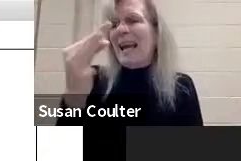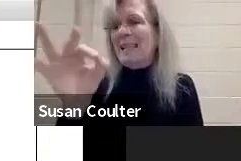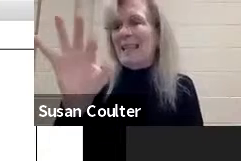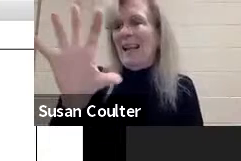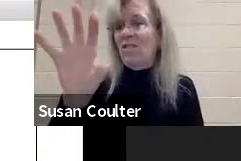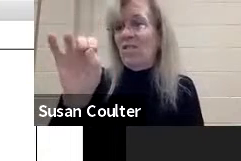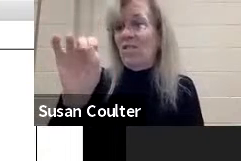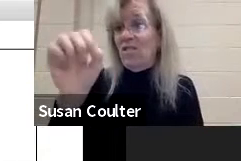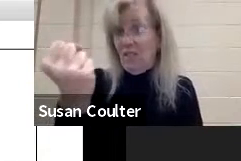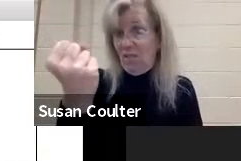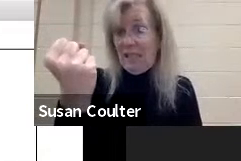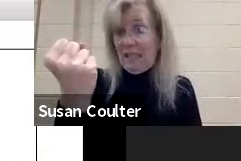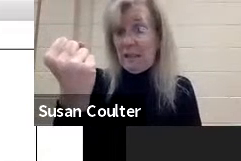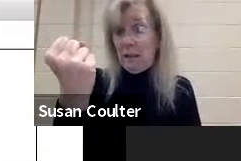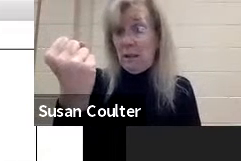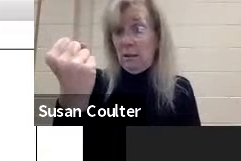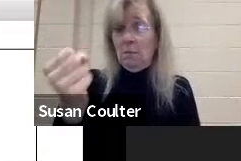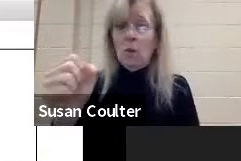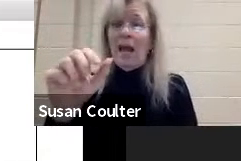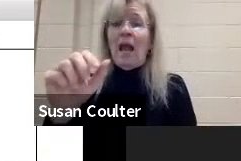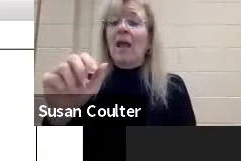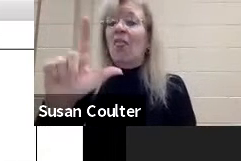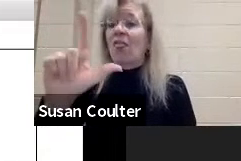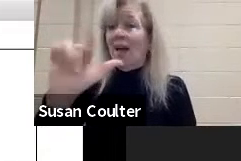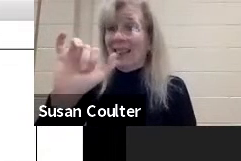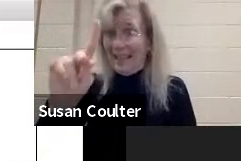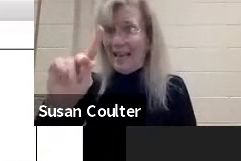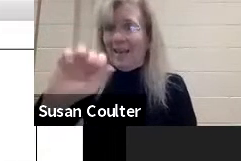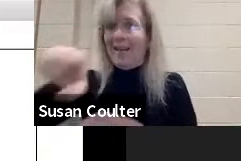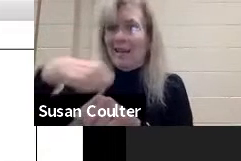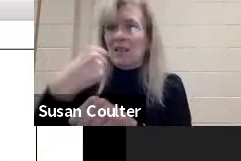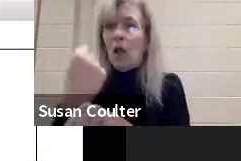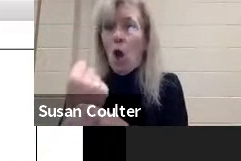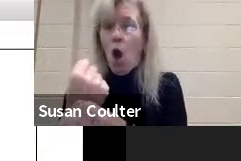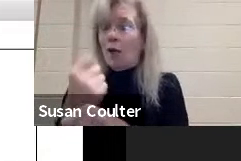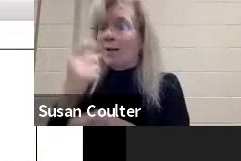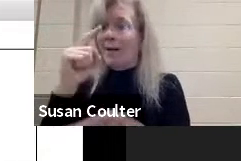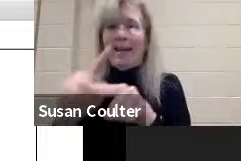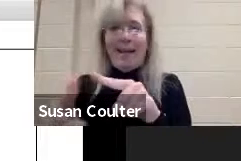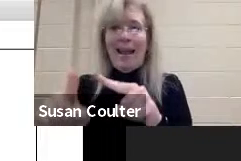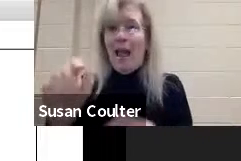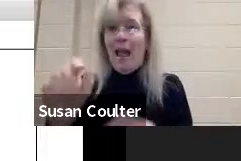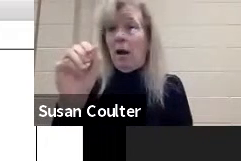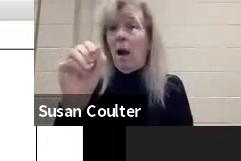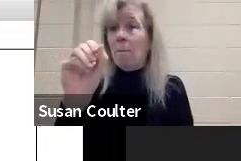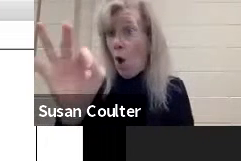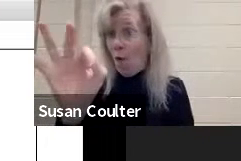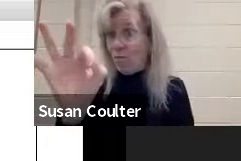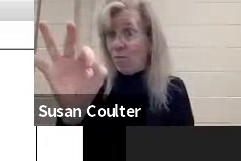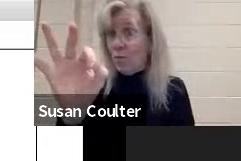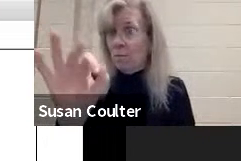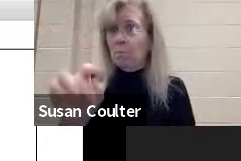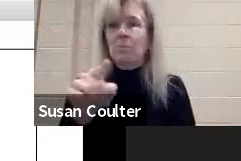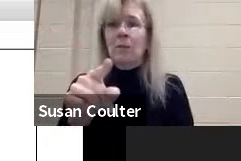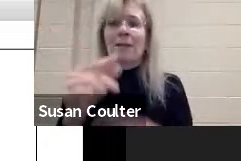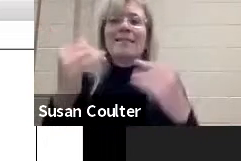maybe 1950s. Okay, the lid is locked, it can't come